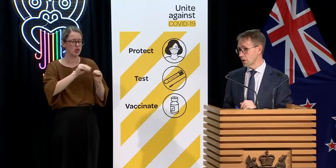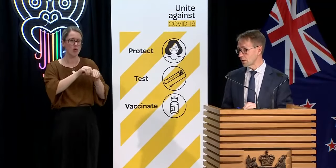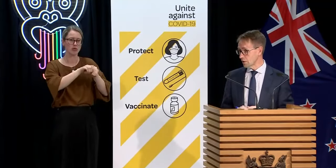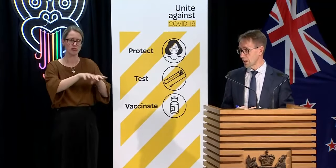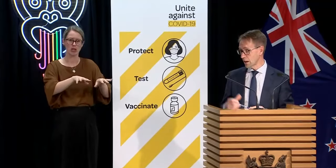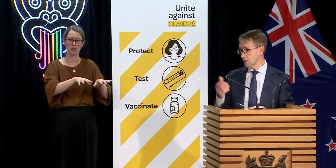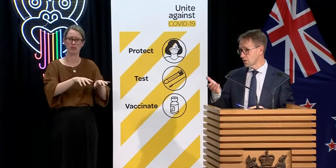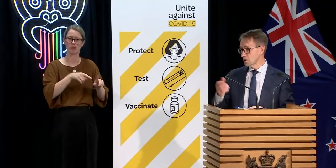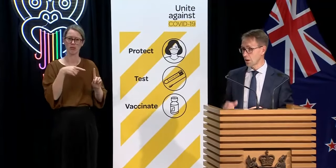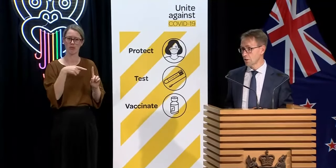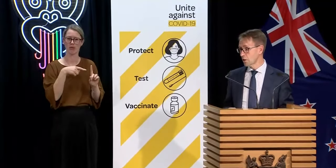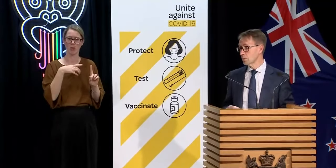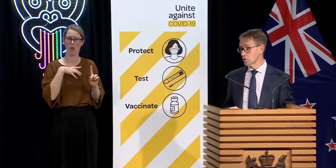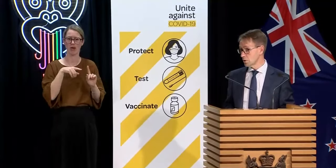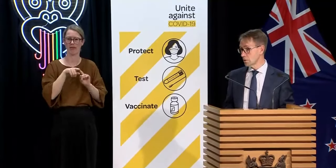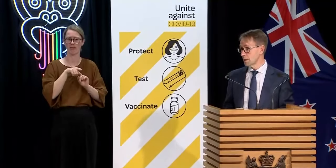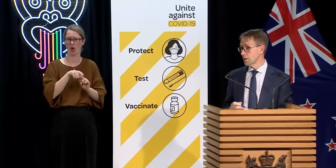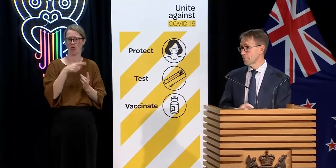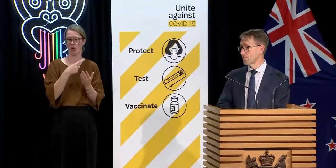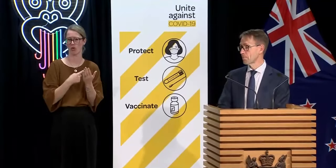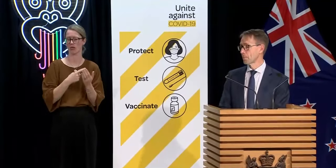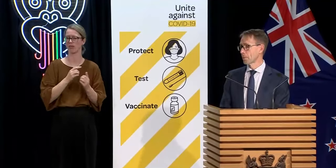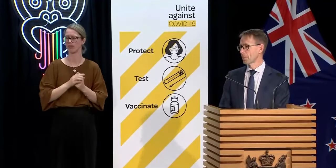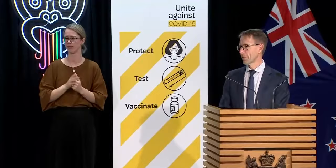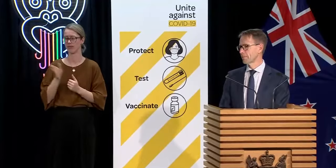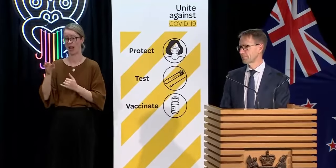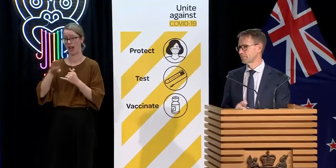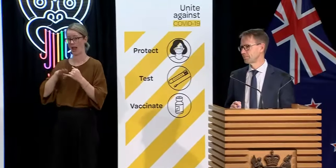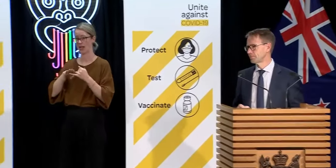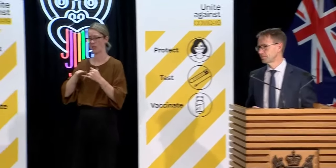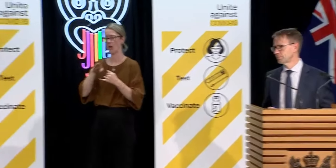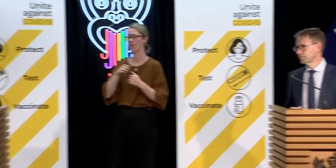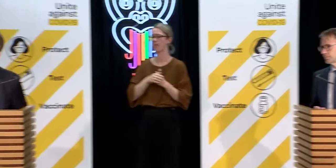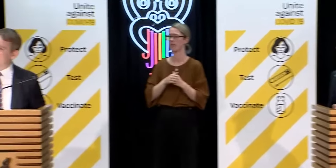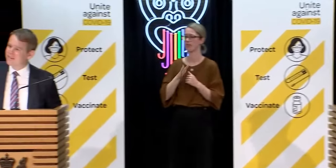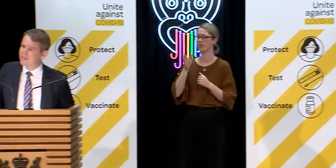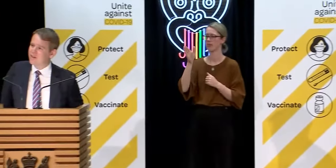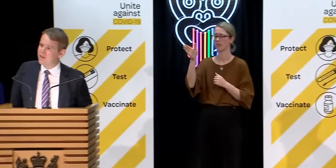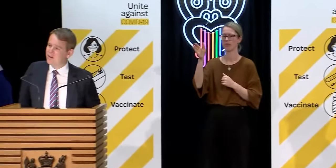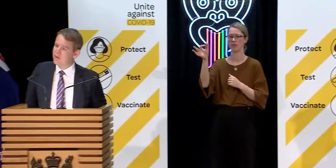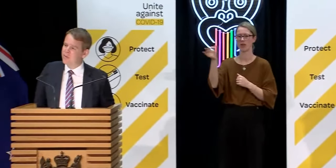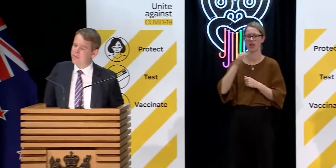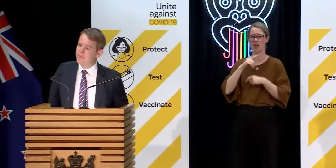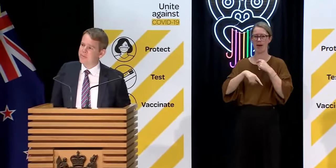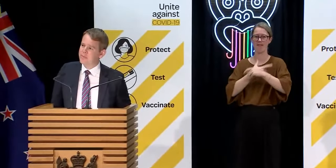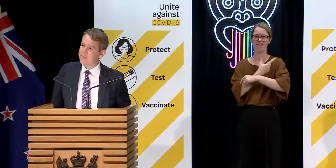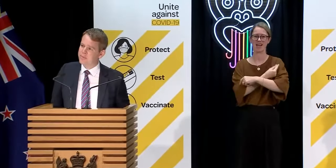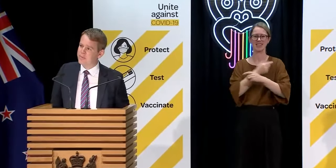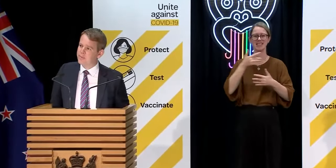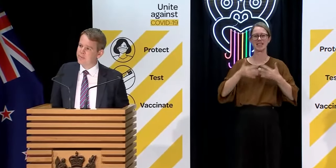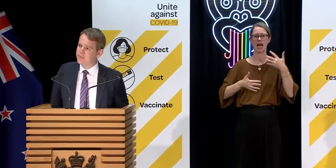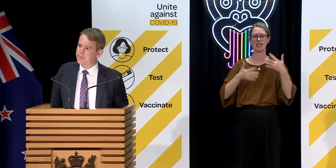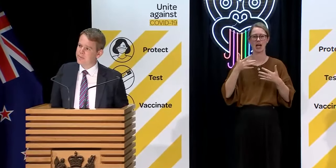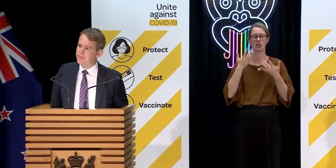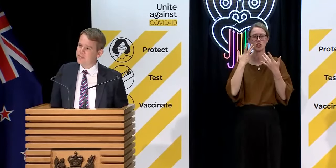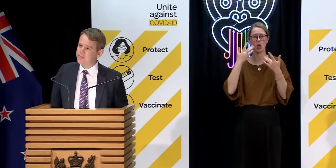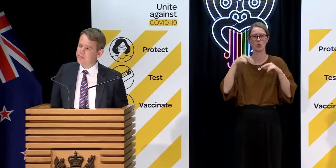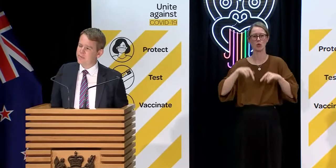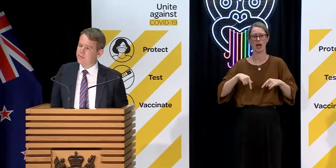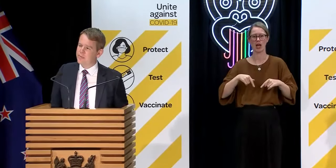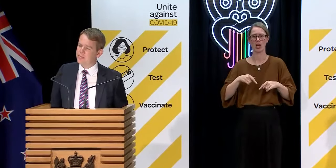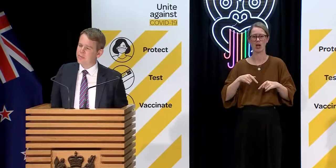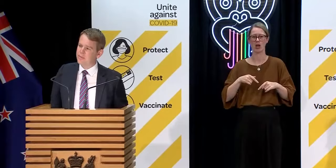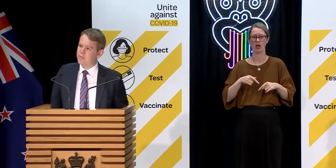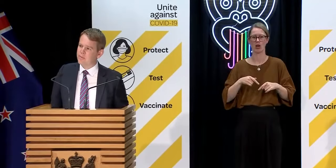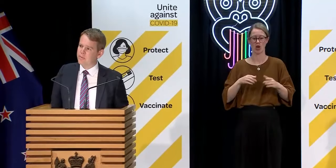further spread. And in that case, there's nothing that I'm concerned about. Lucky last. The vaccine data released today shows that only about a